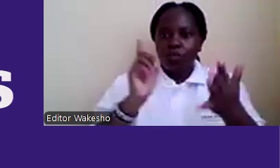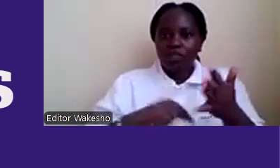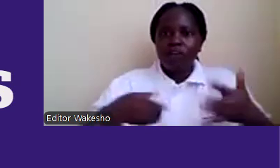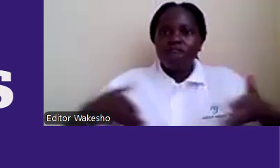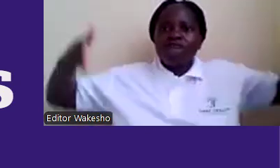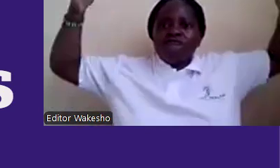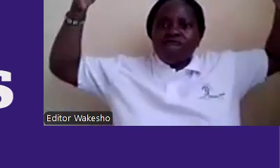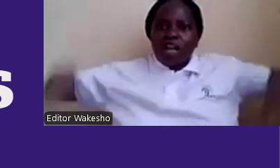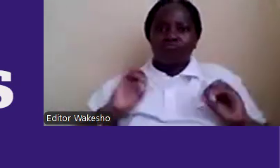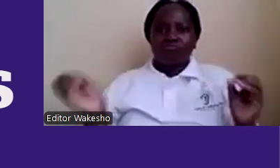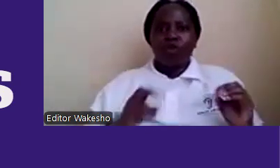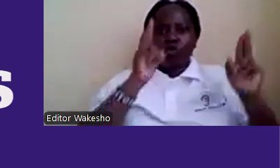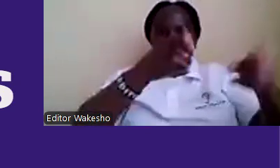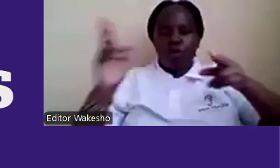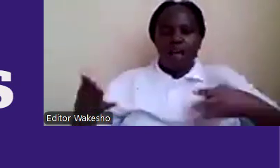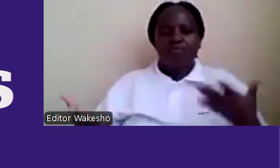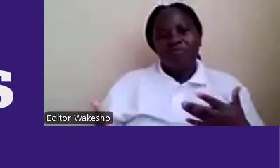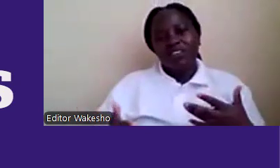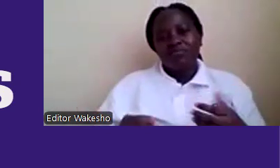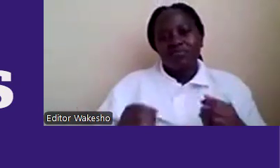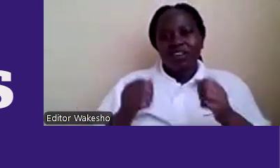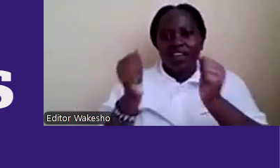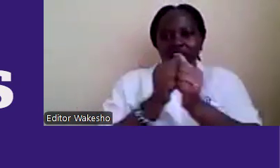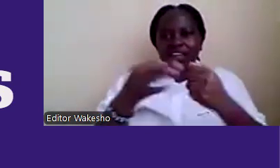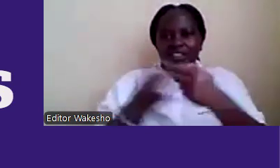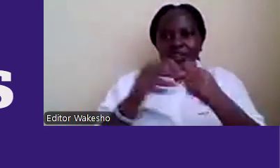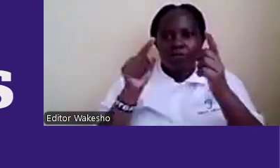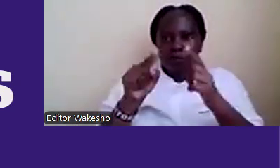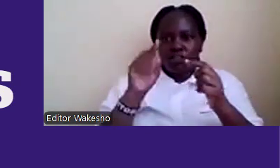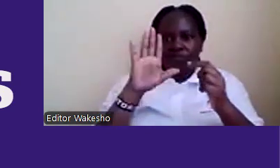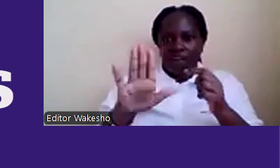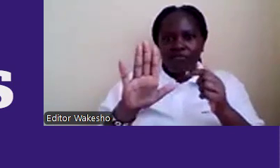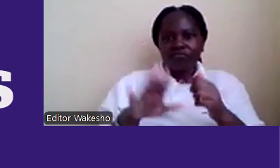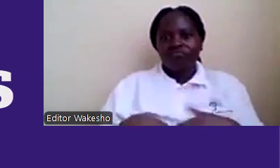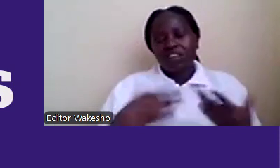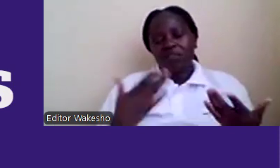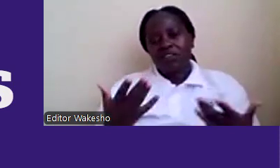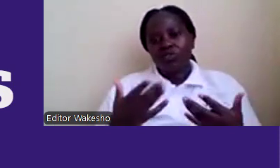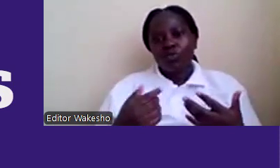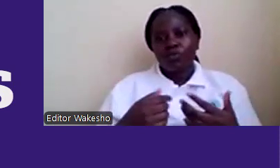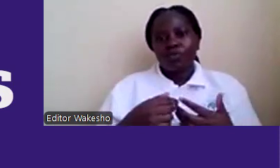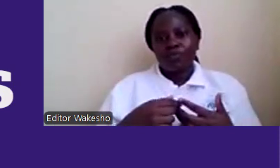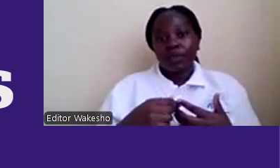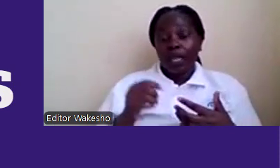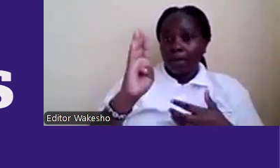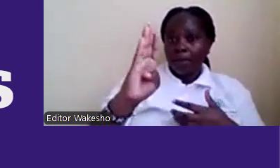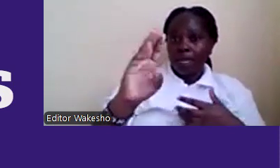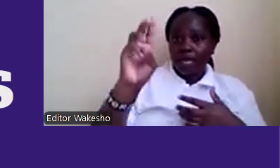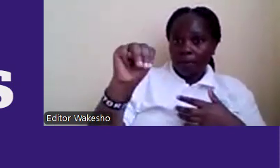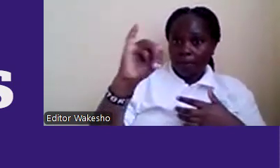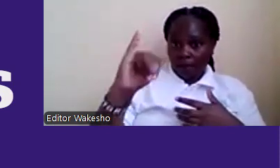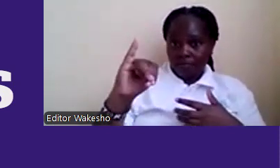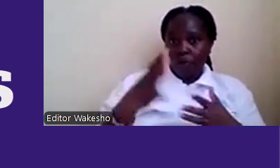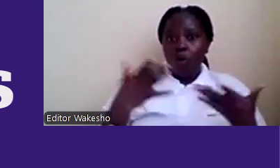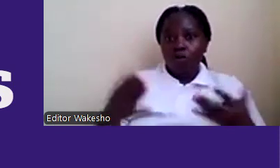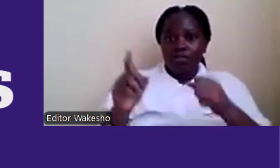range. So that's about 18.5 to 24.9. And even a 5 to 7% weight loss can